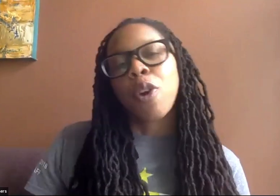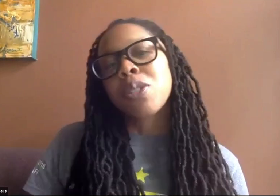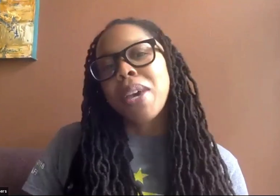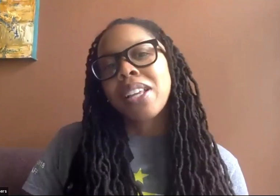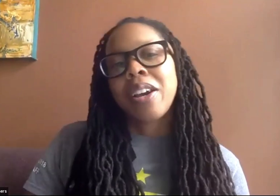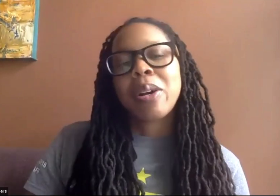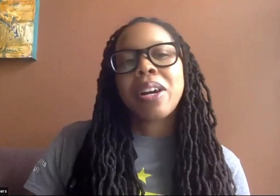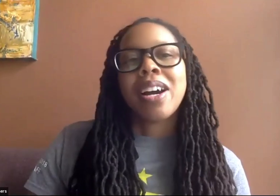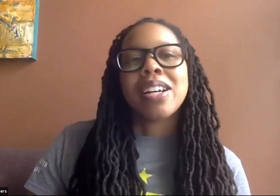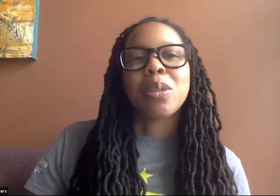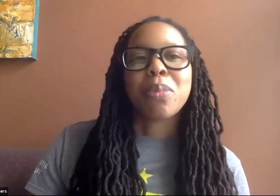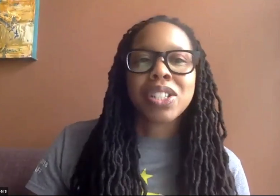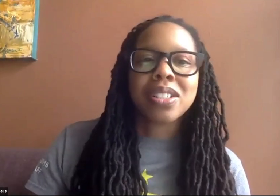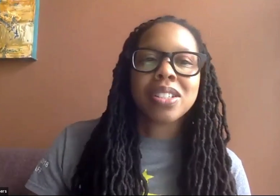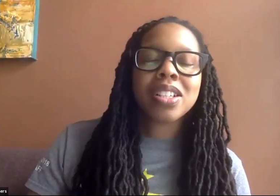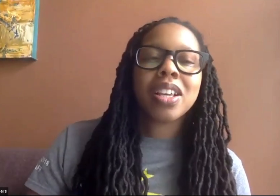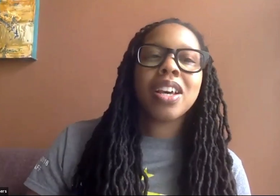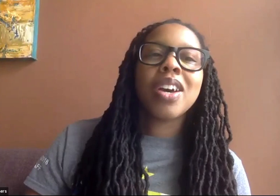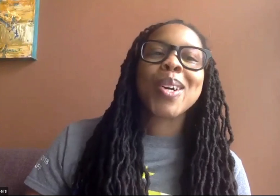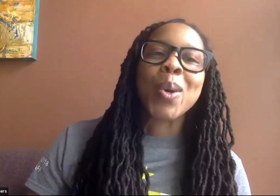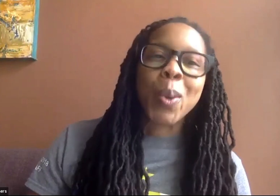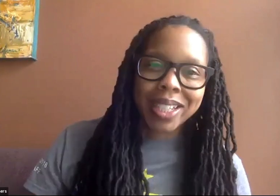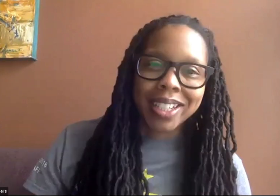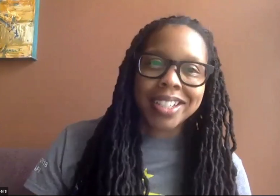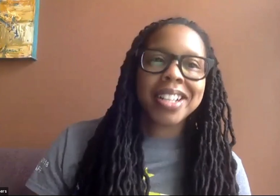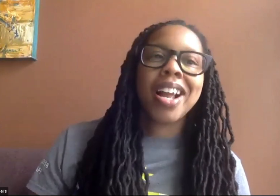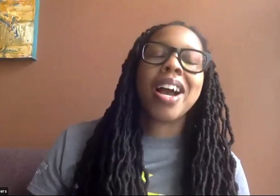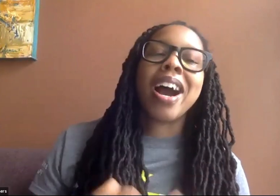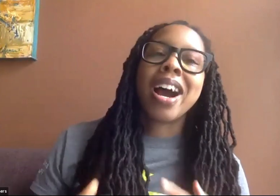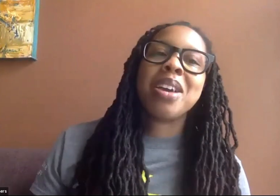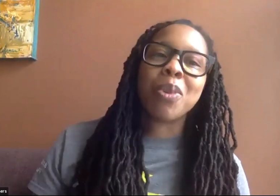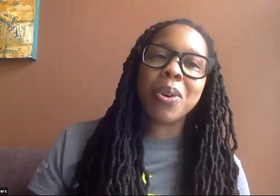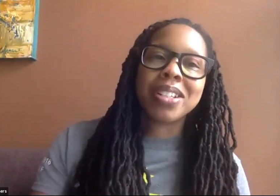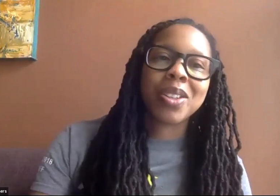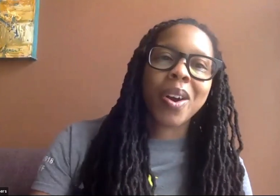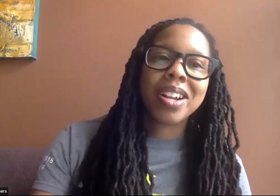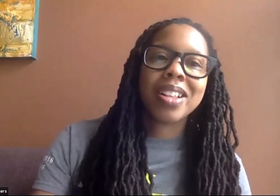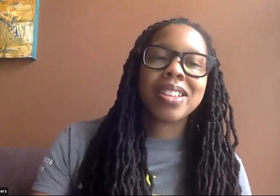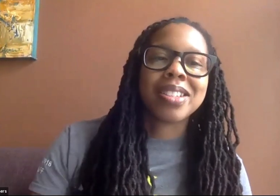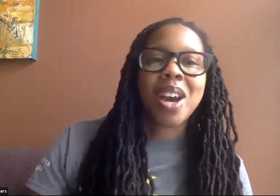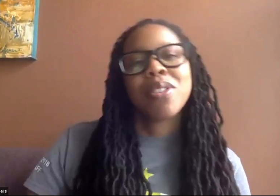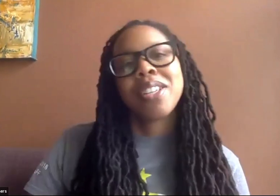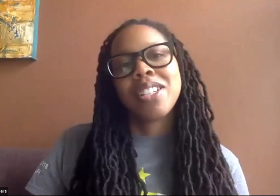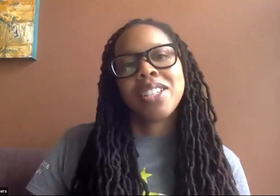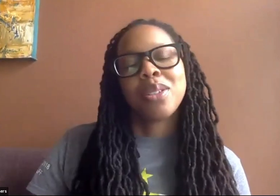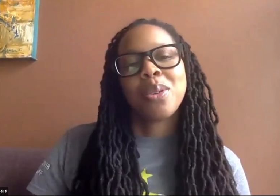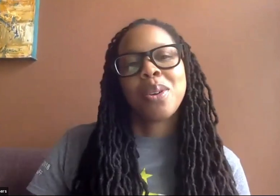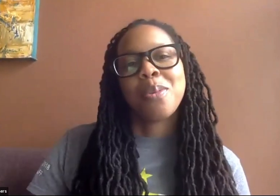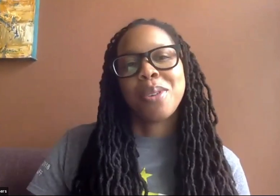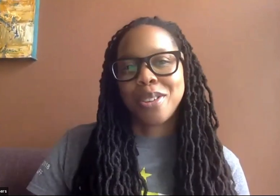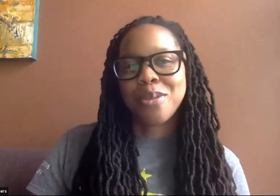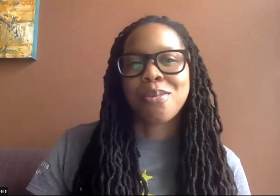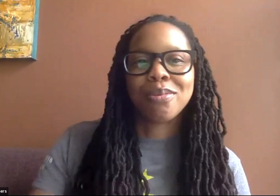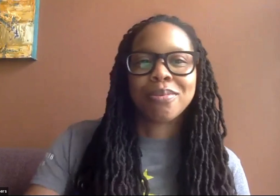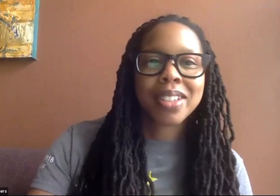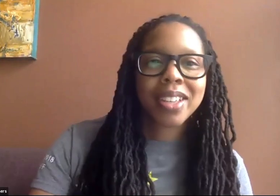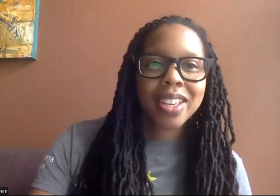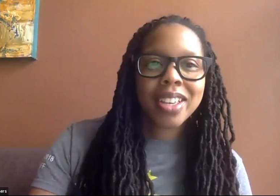As folks make their submissions, Courtland, I am going to start this conversation with